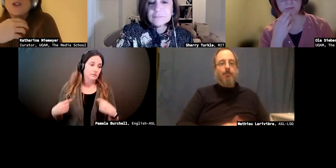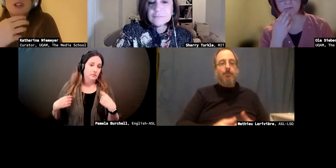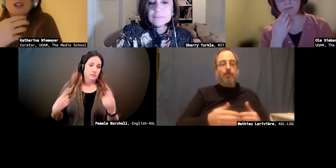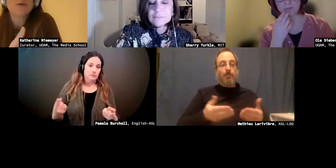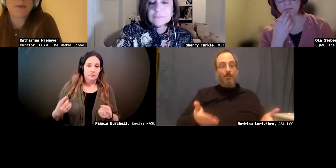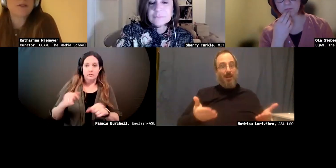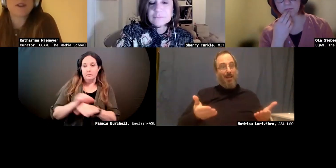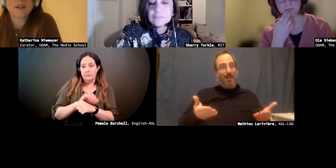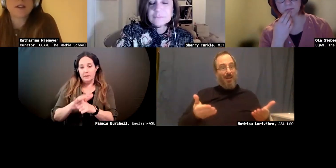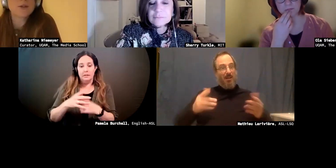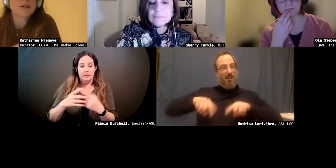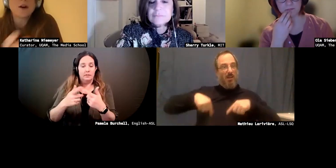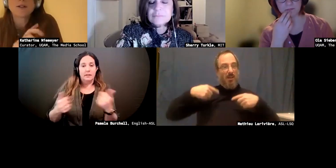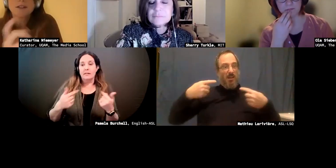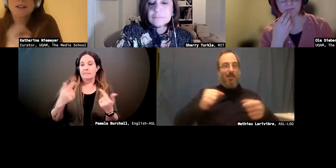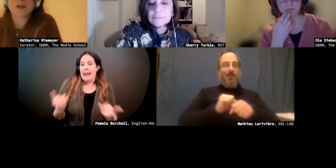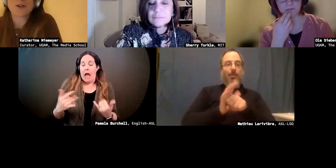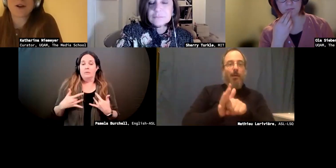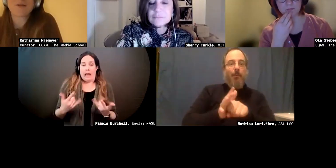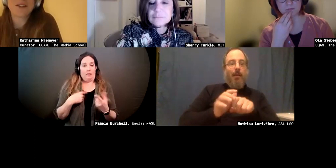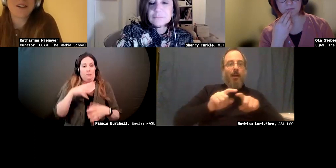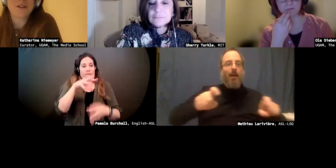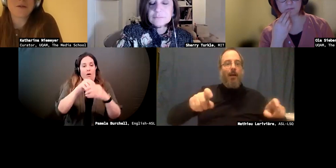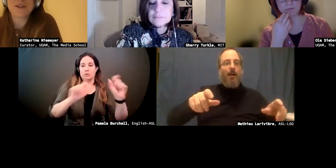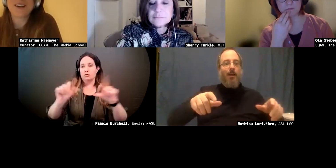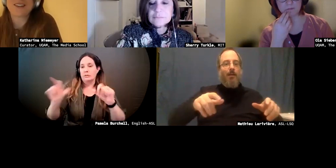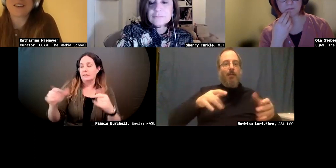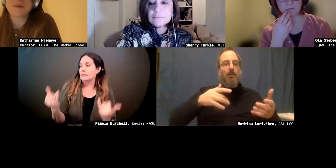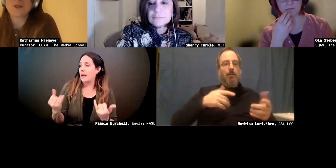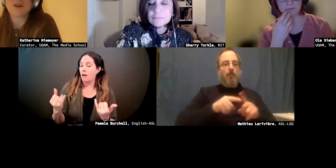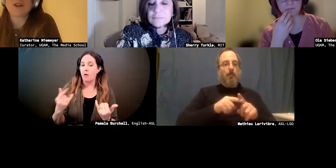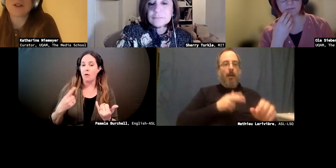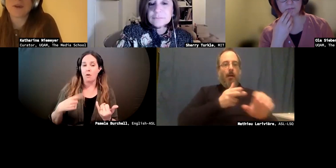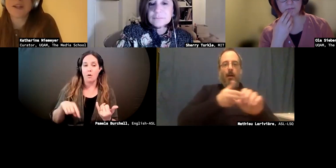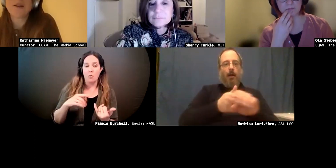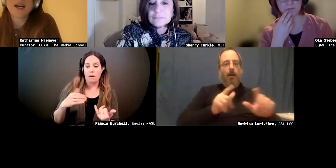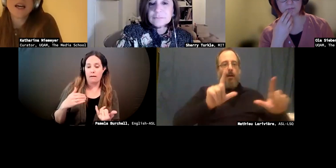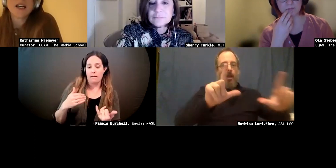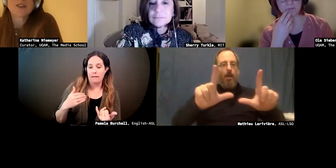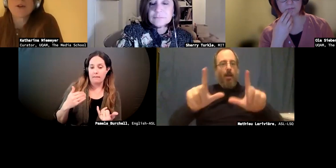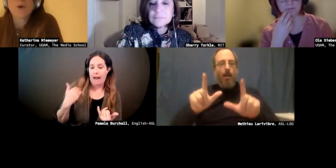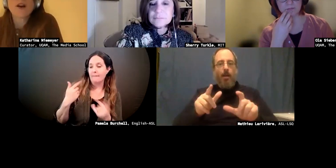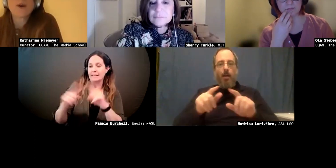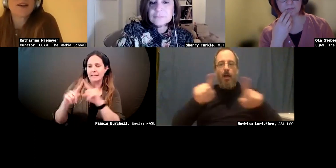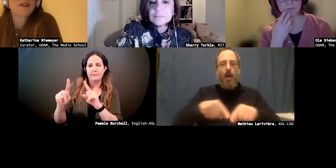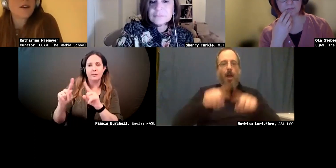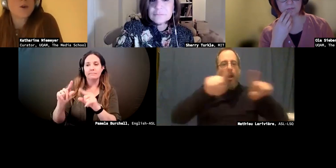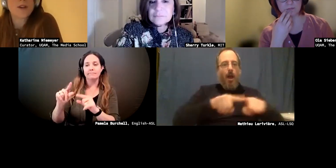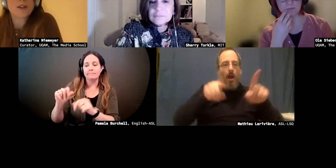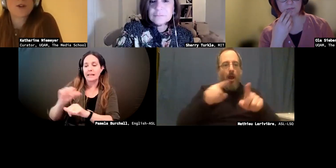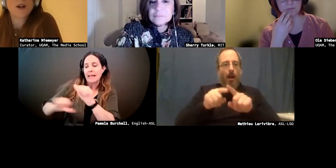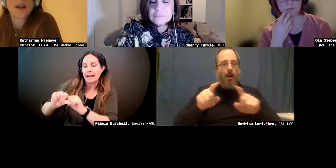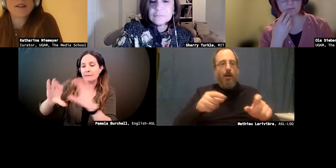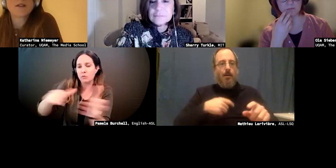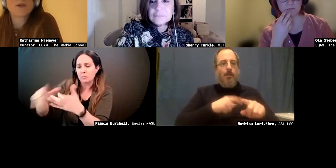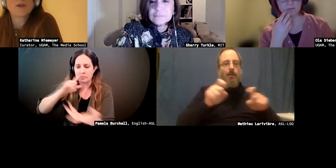and rejective or passive attitudes. All this discussion also we have in media theory and sociology of media. So with Ola, we had another